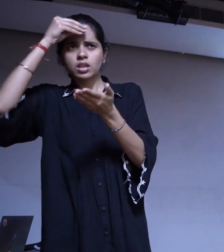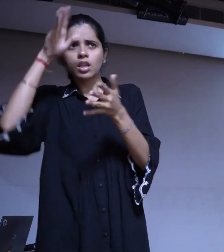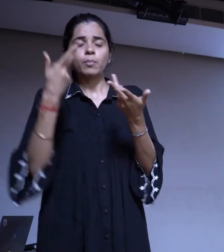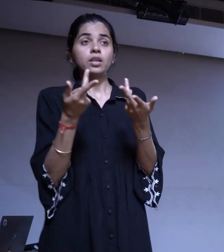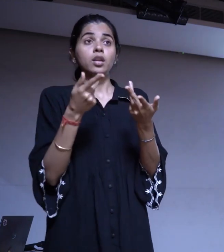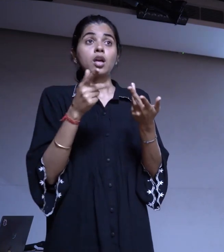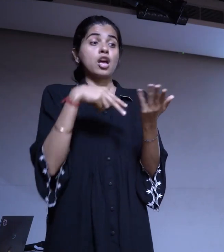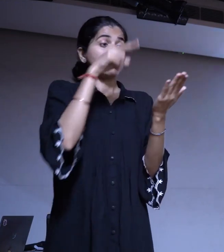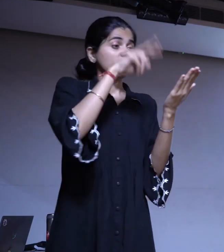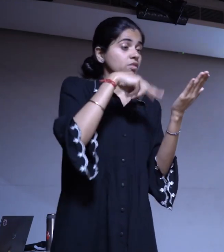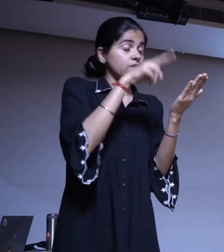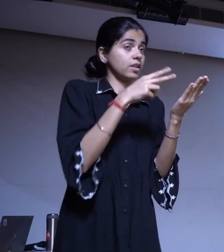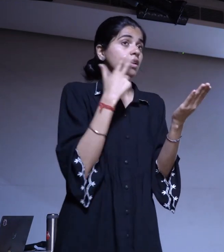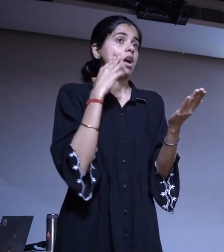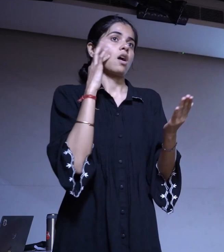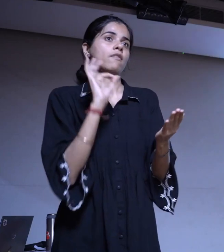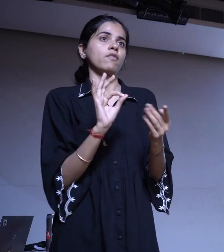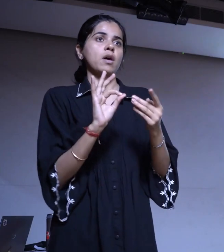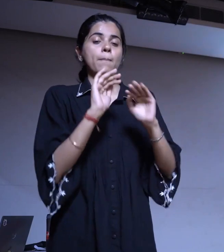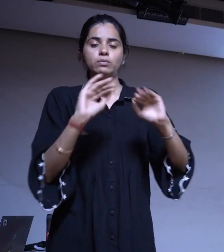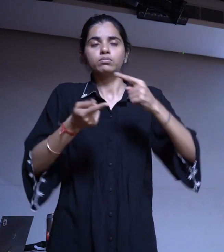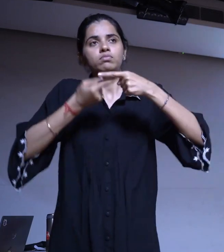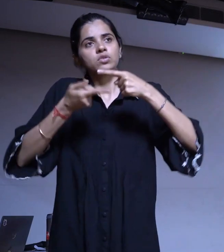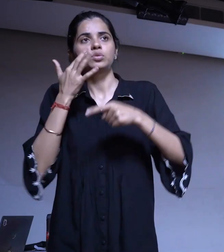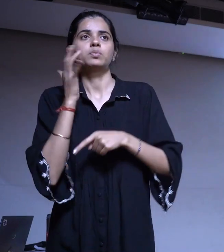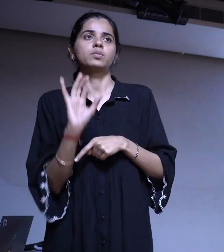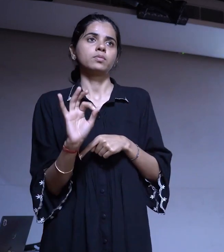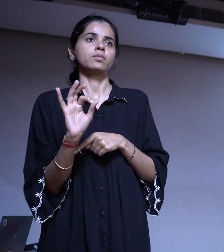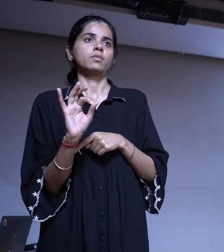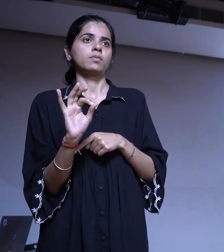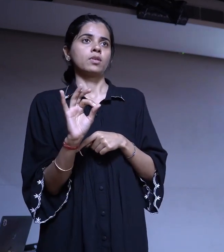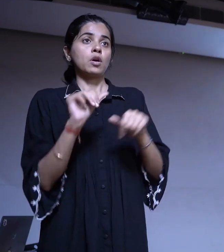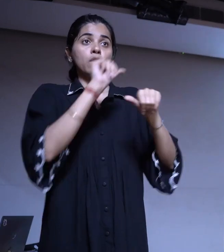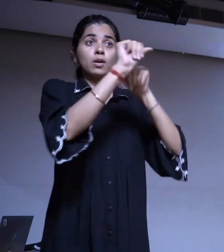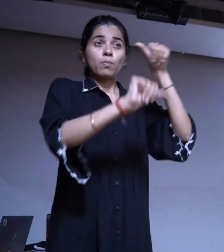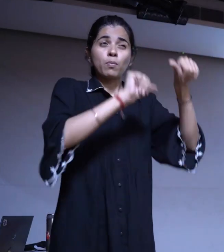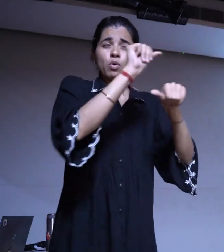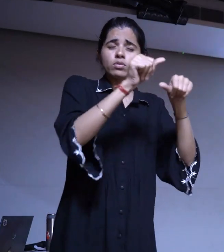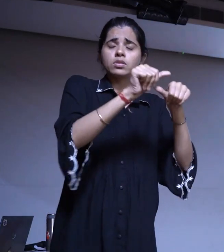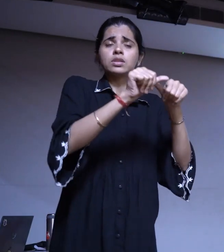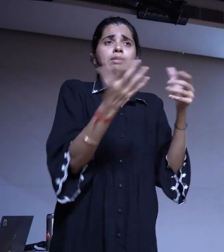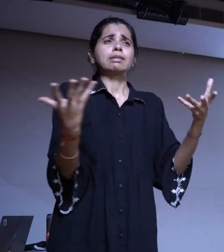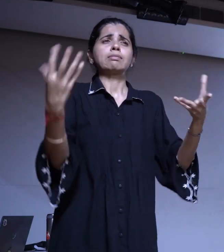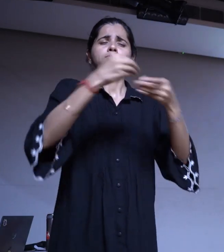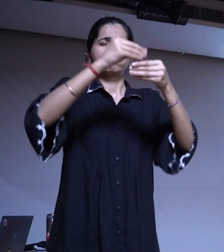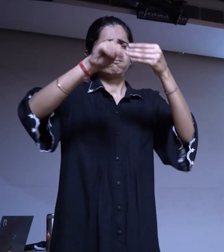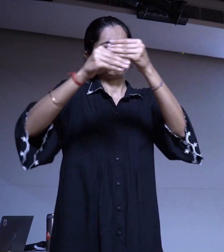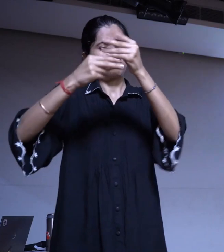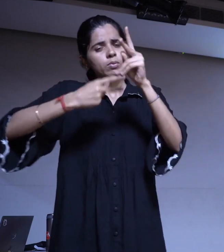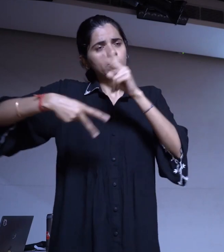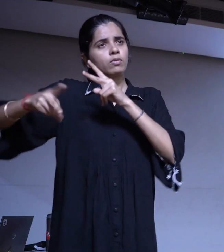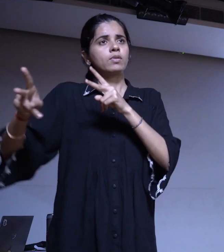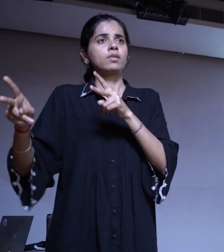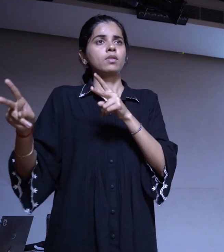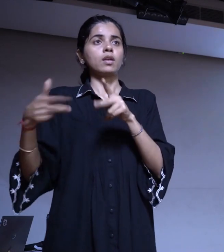learn to read you actually have to teach a child so when we looked at the processes involved in in number processing you